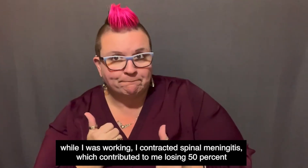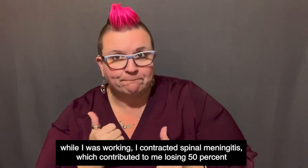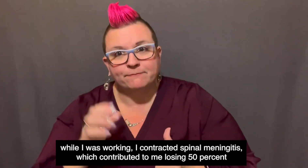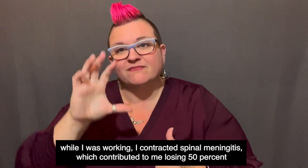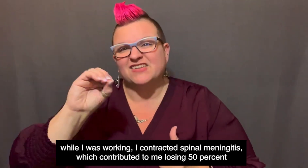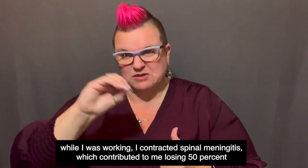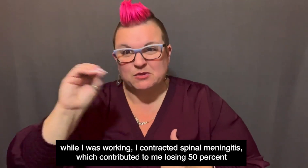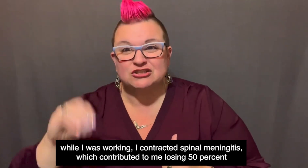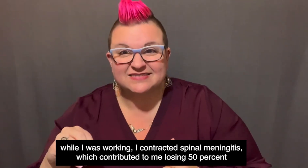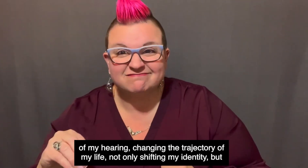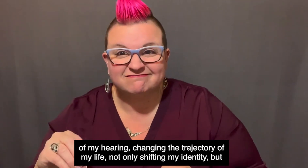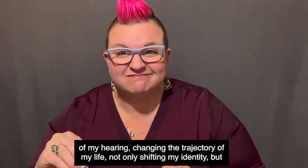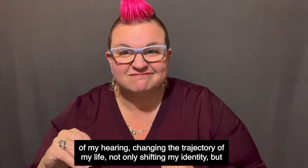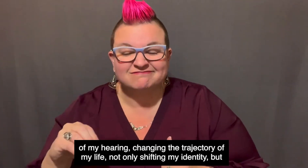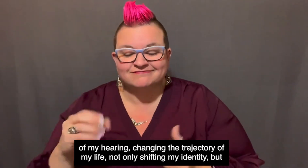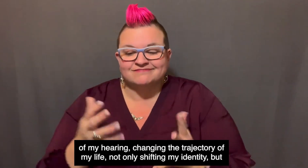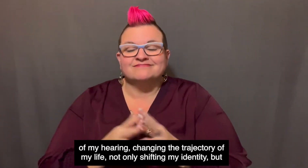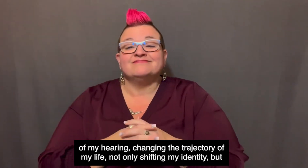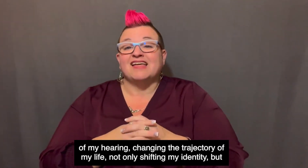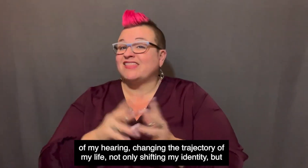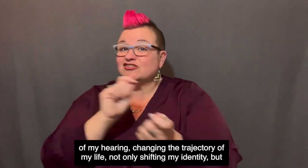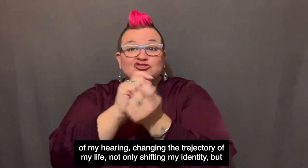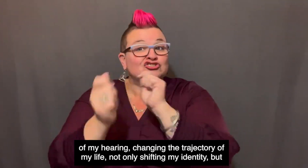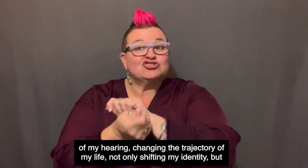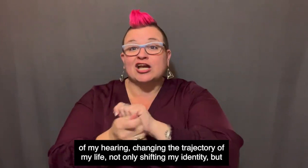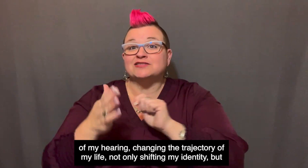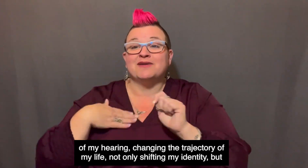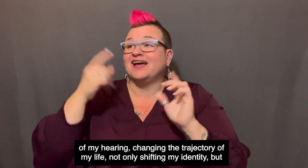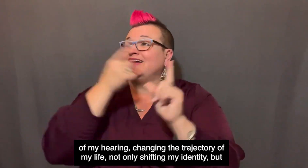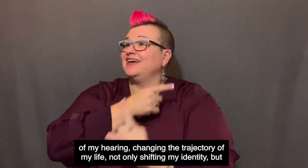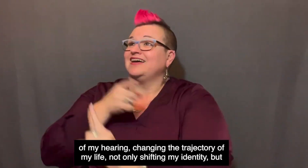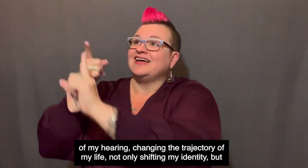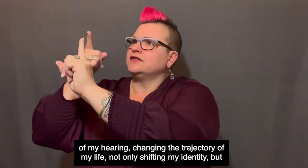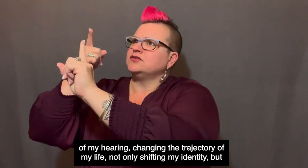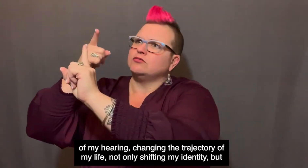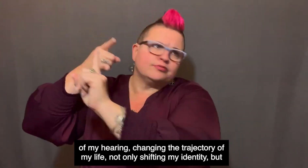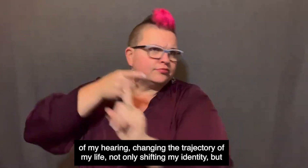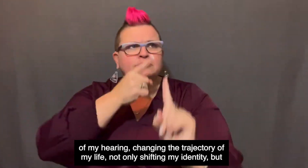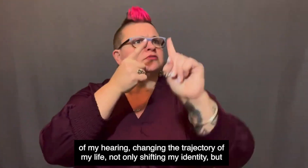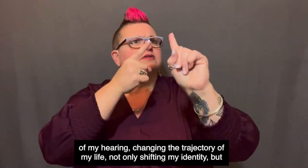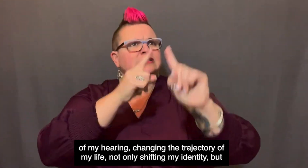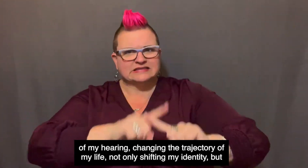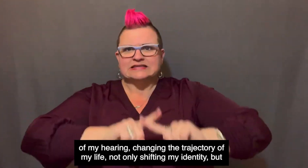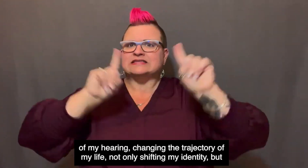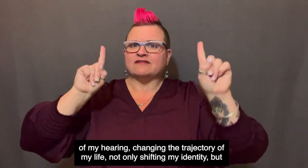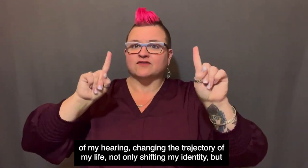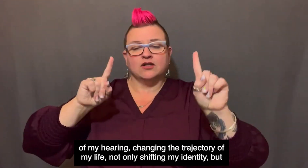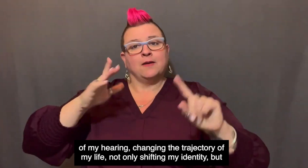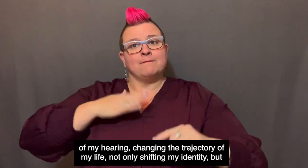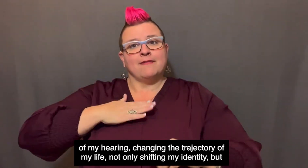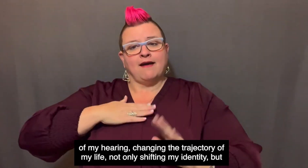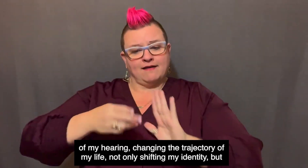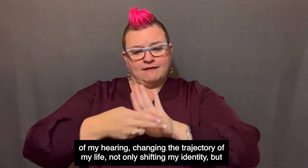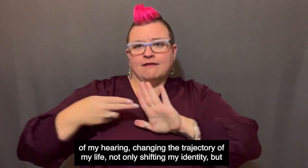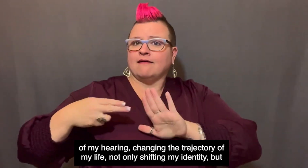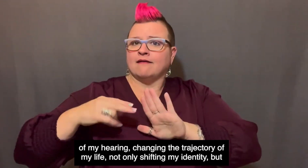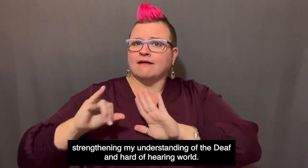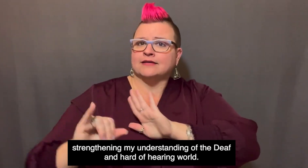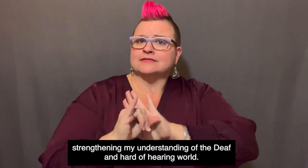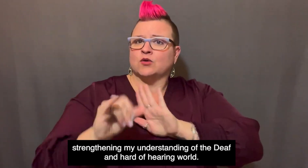losing 50% of my hearing, changing the trajectory of my life, not only shifting my identity, but